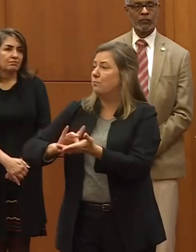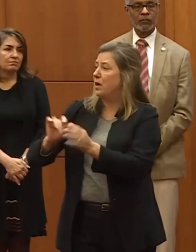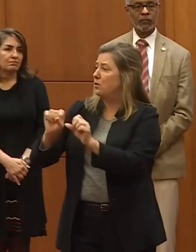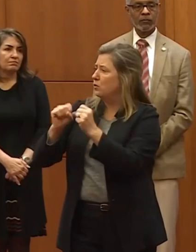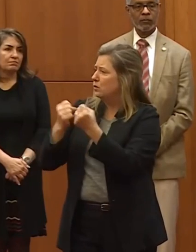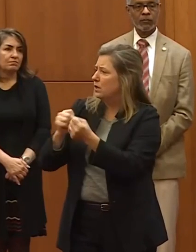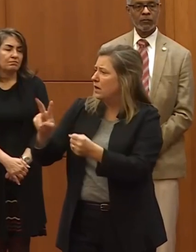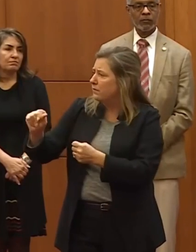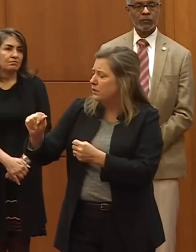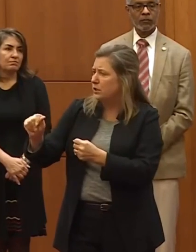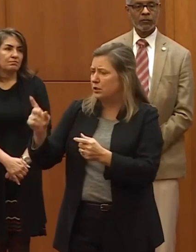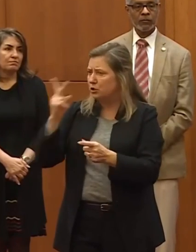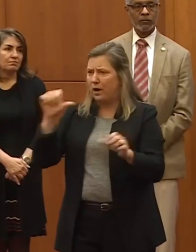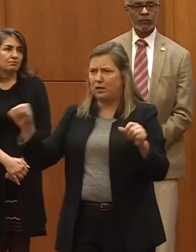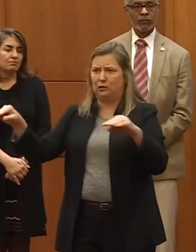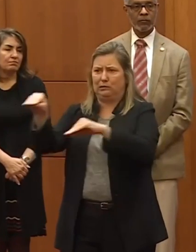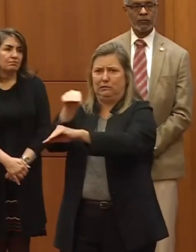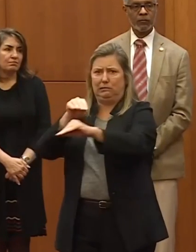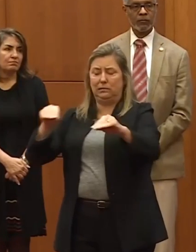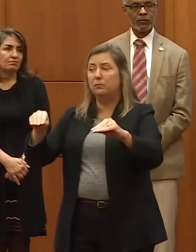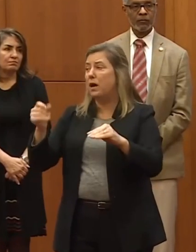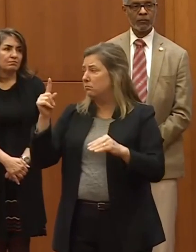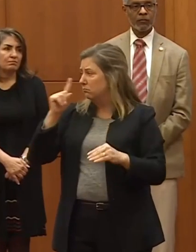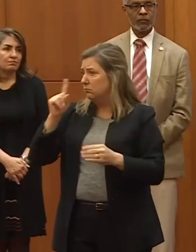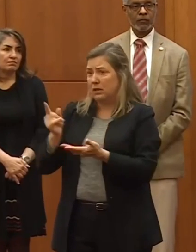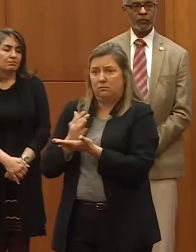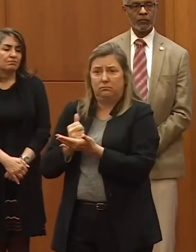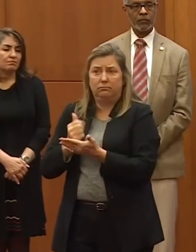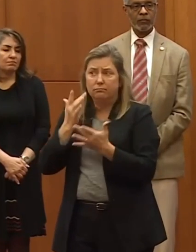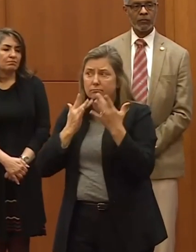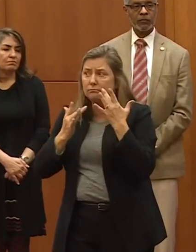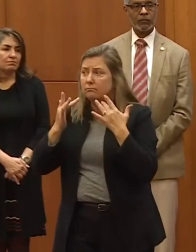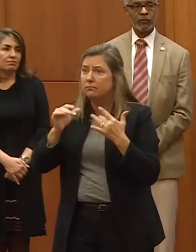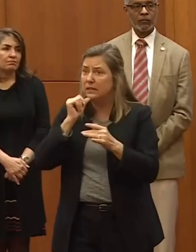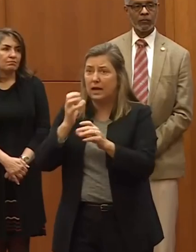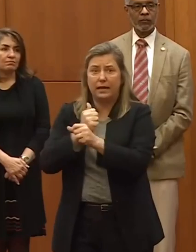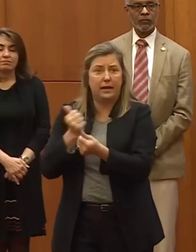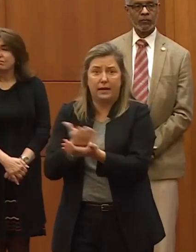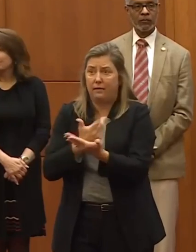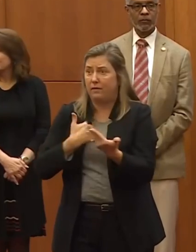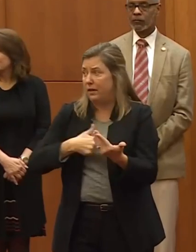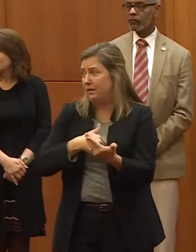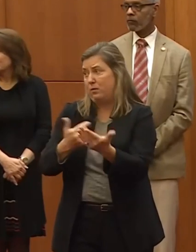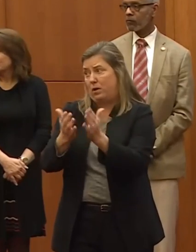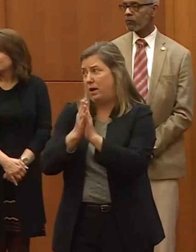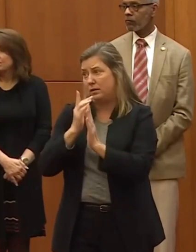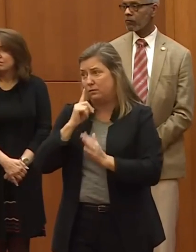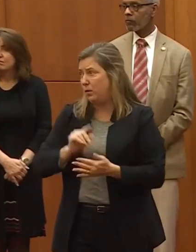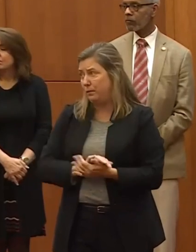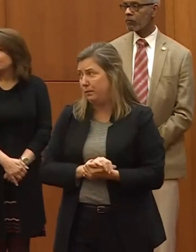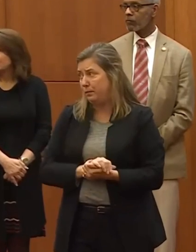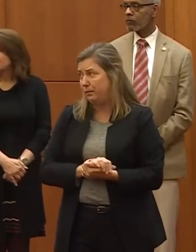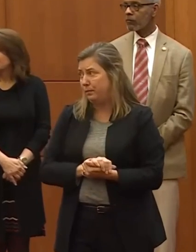we can move products around. But there definitely is a shortage, and we're not getting everything we're asking for.